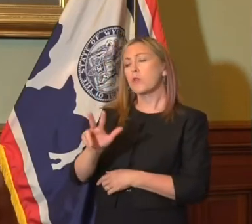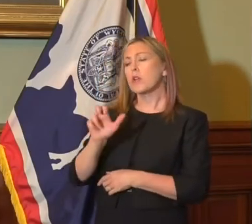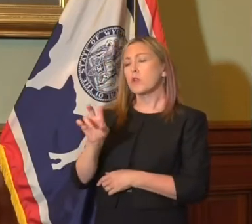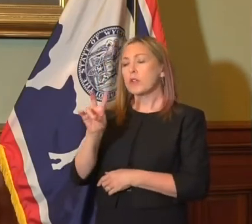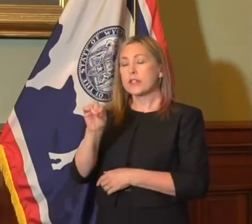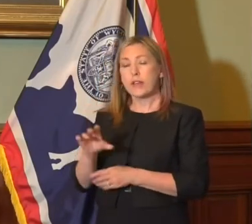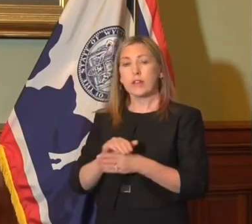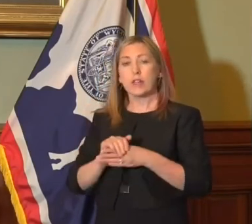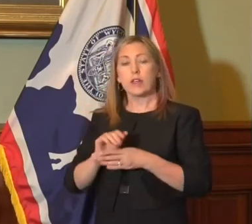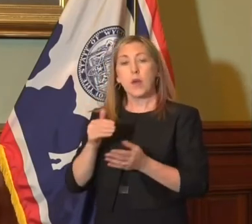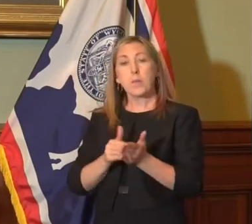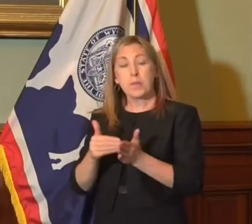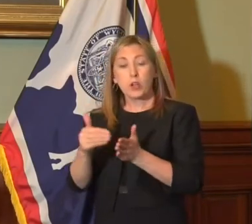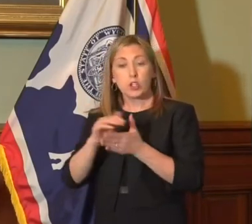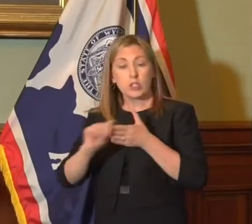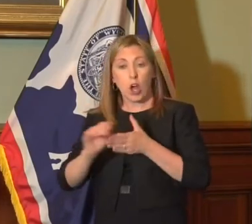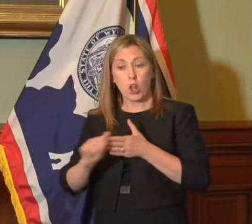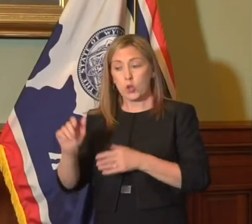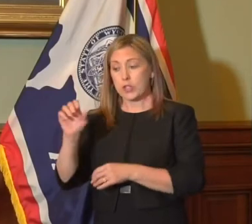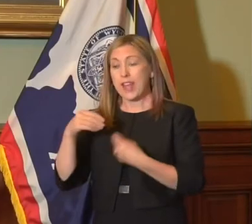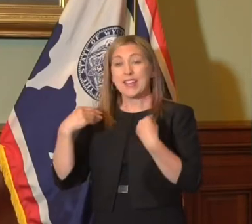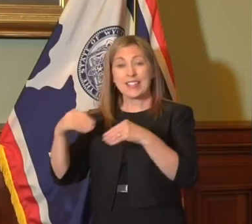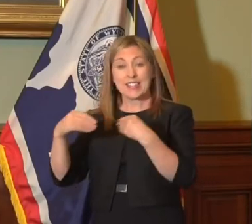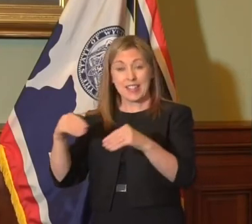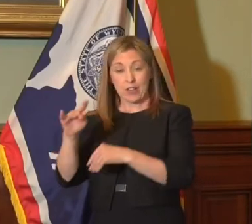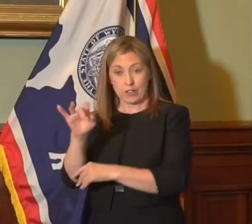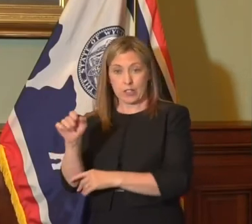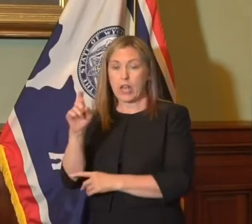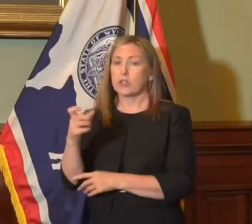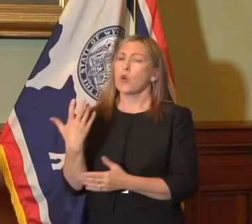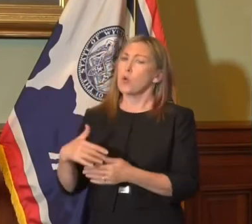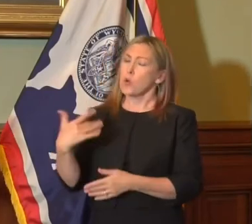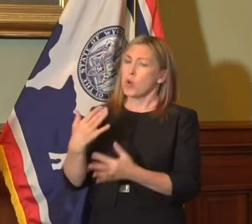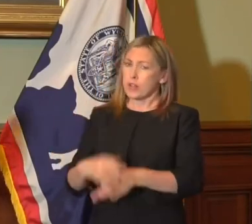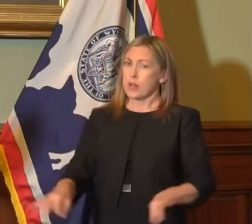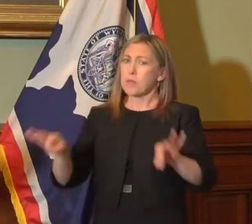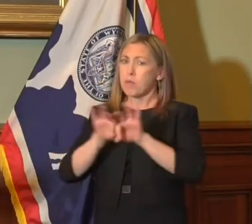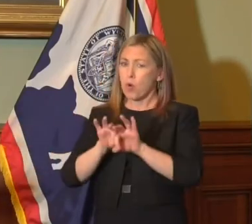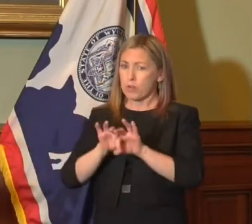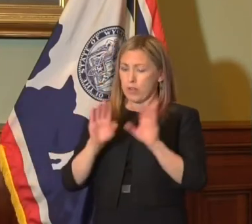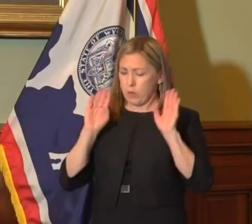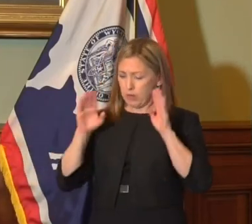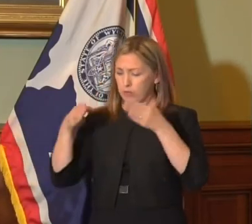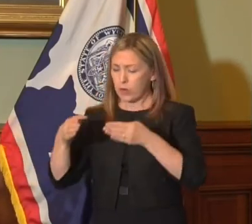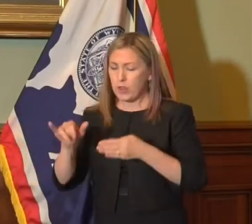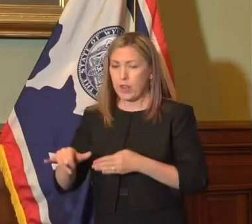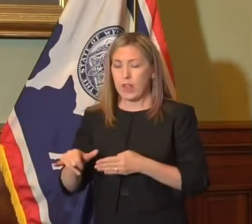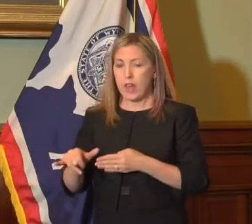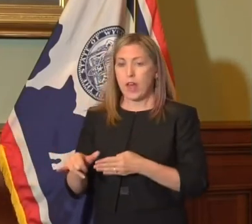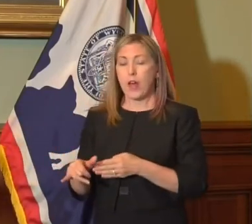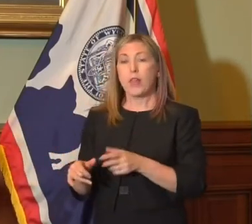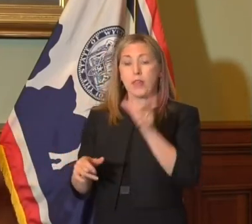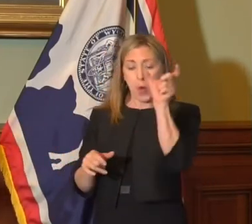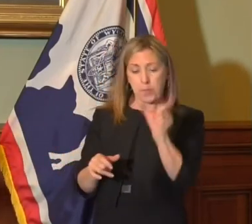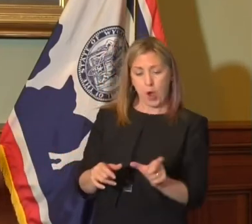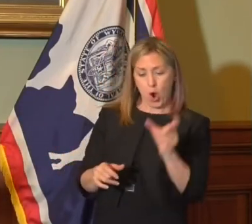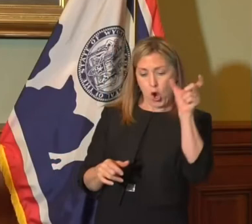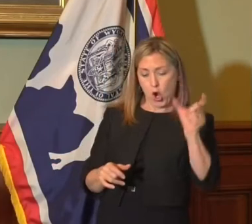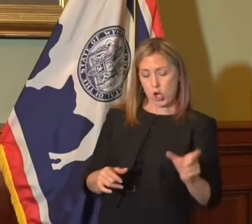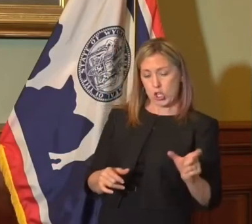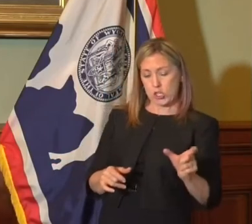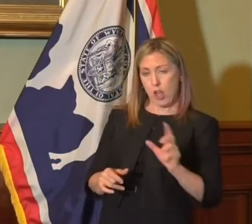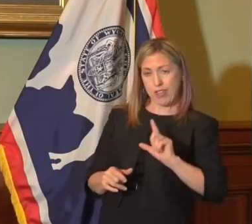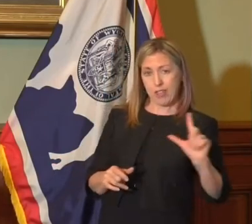$370 million in sales tax. It's important that we hit Main Street. The bars you see on the left talk about